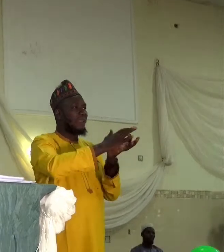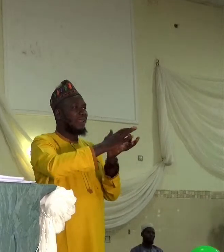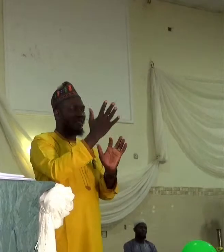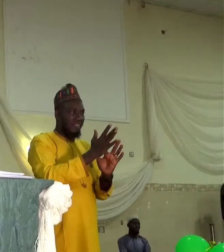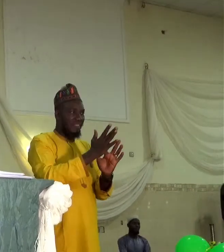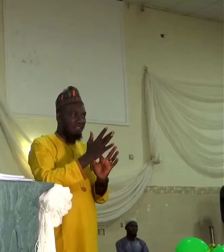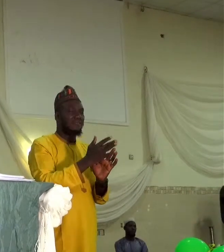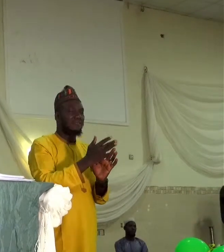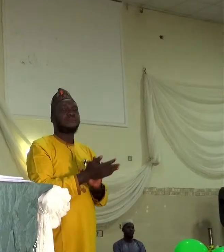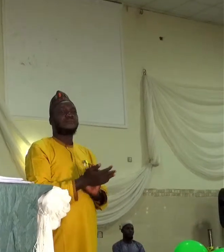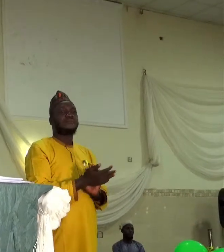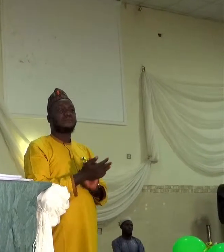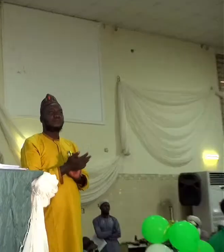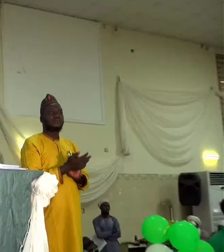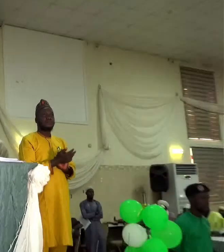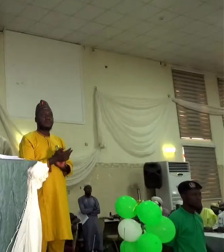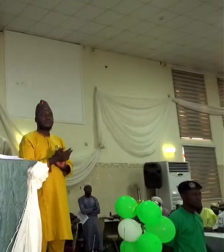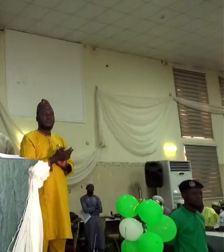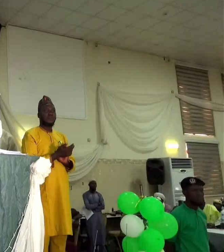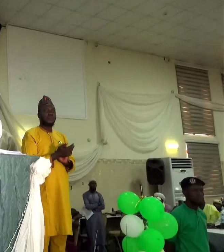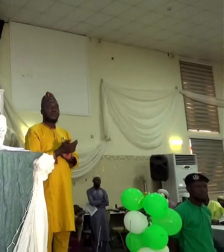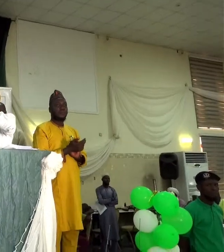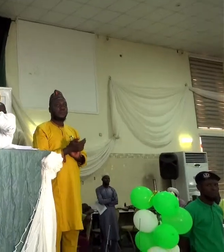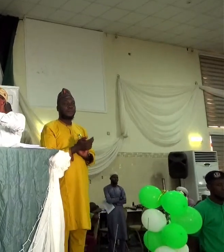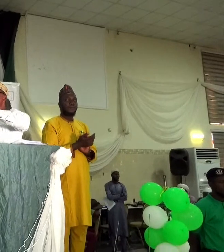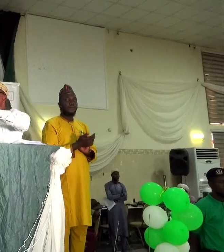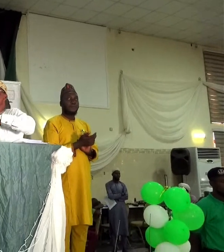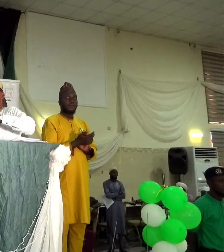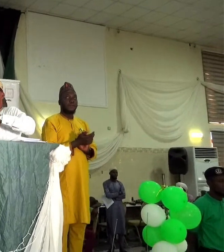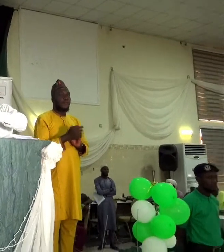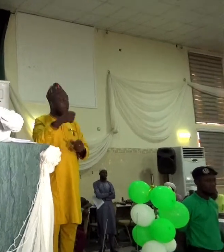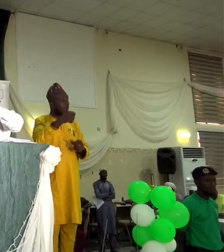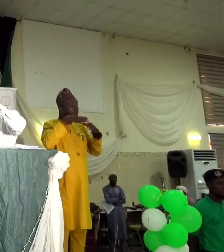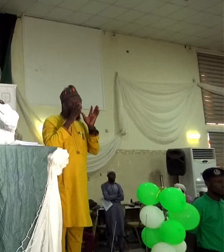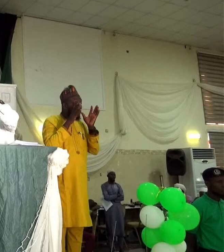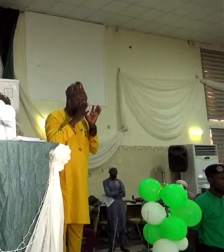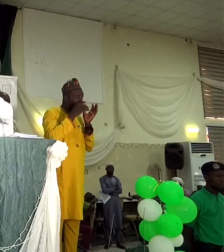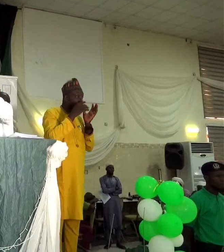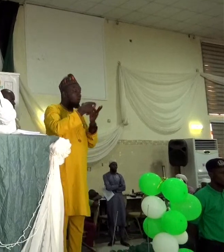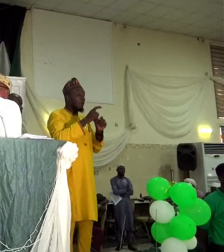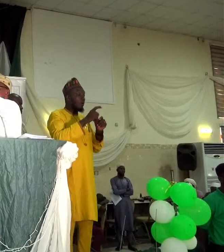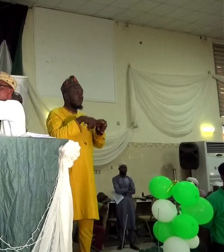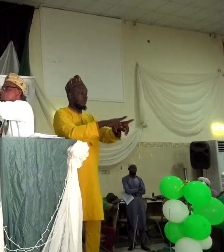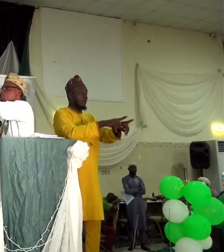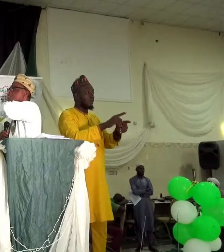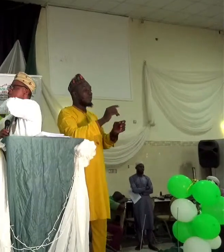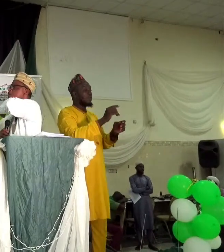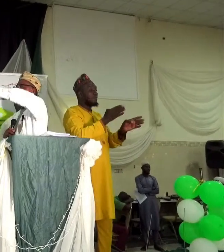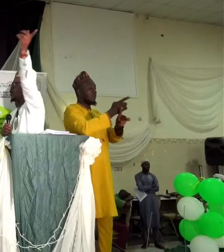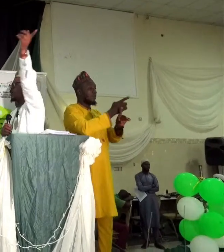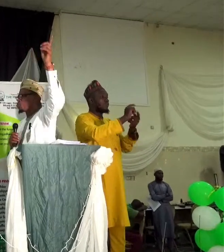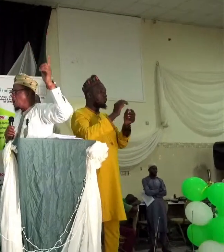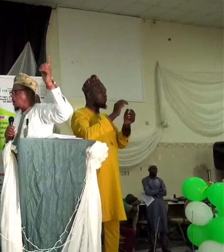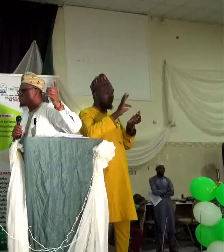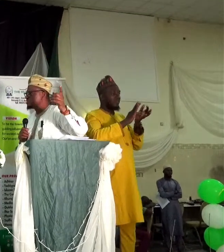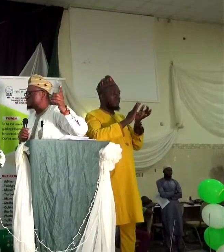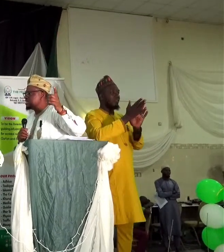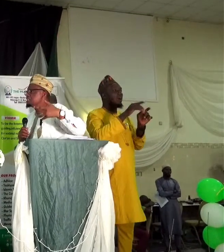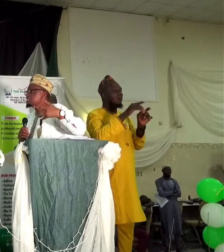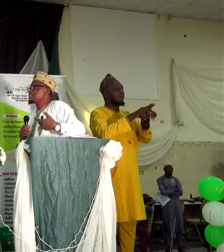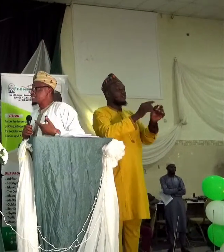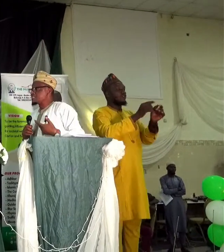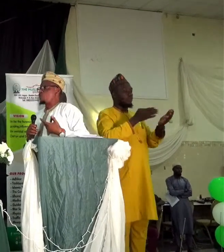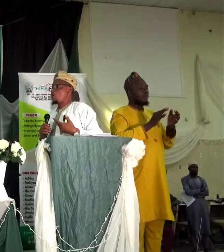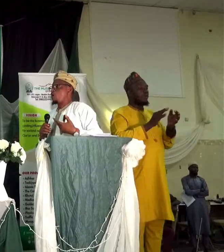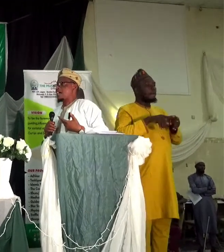what belongs unto Caesar and give unto God what belongs unto God. We Muslims, what belongs to Caesar and Caesar himself, the totality of everything belongs to God.